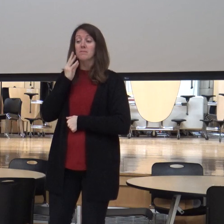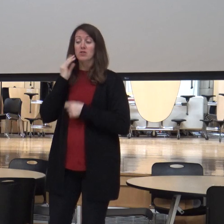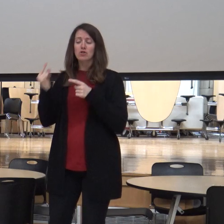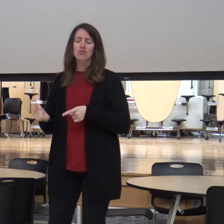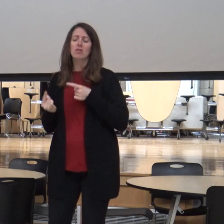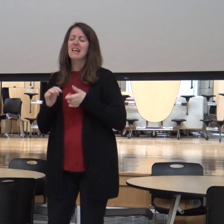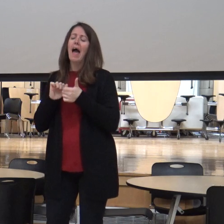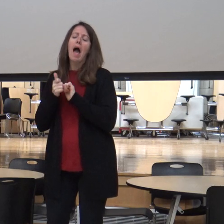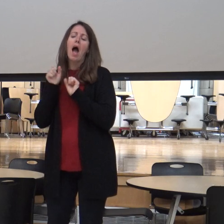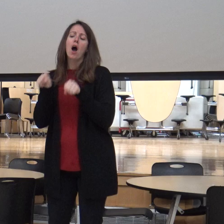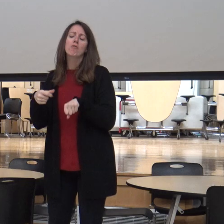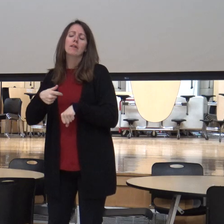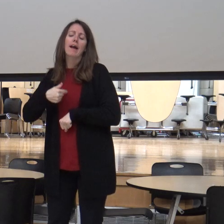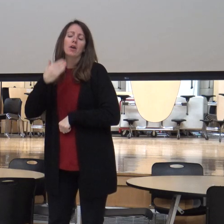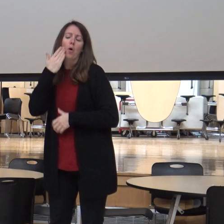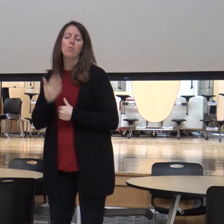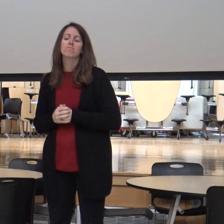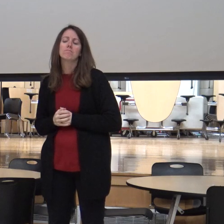How would I be able to tell?